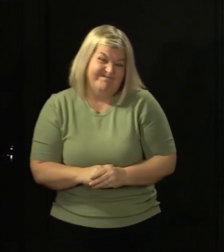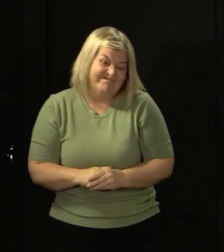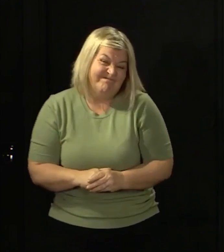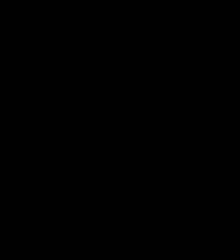to reverse things. at least once. We will